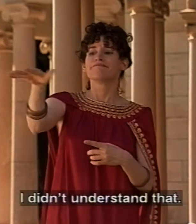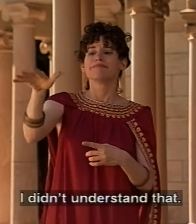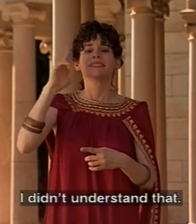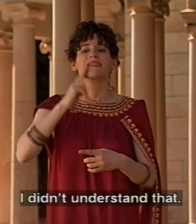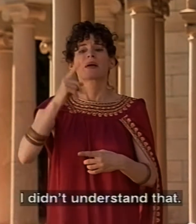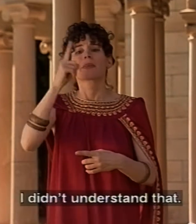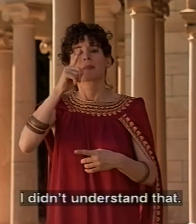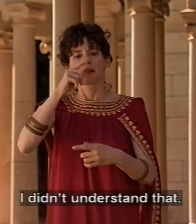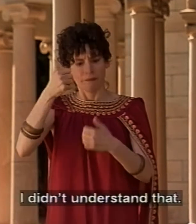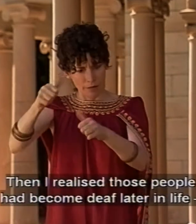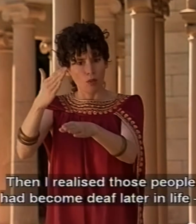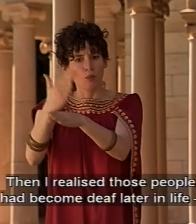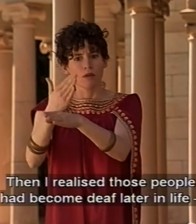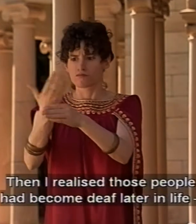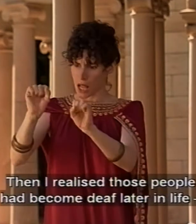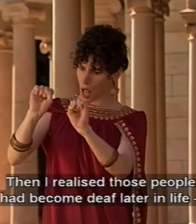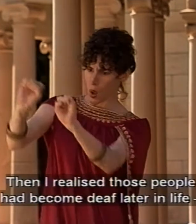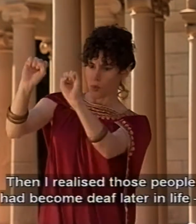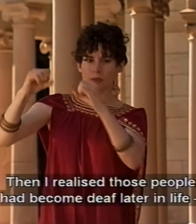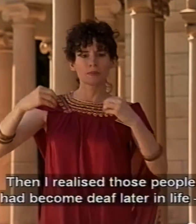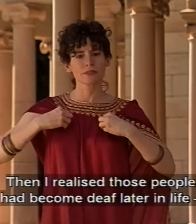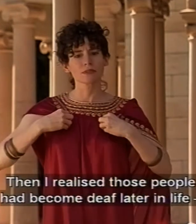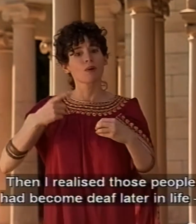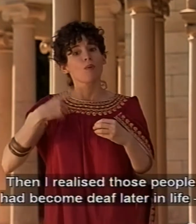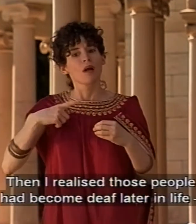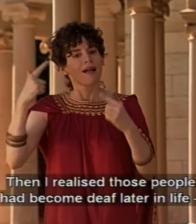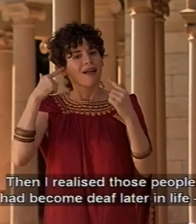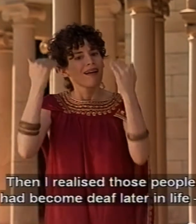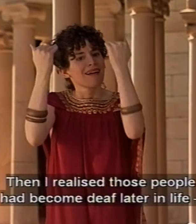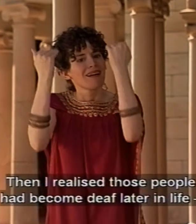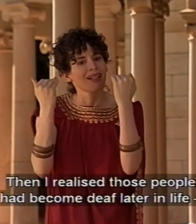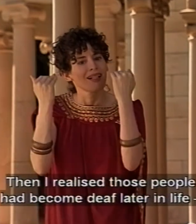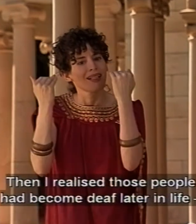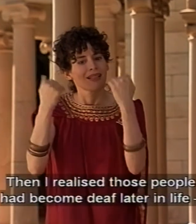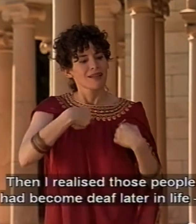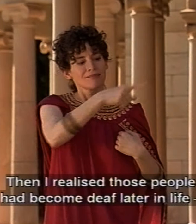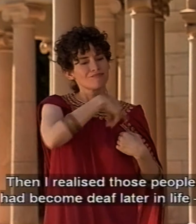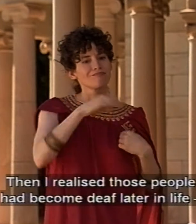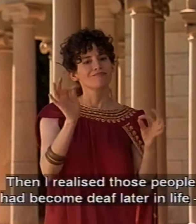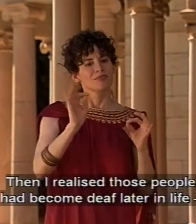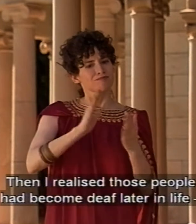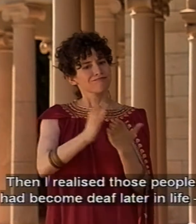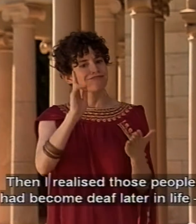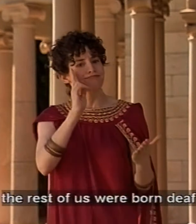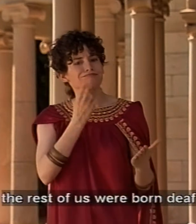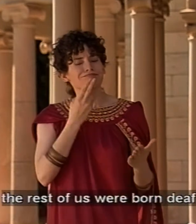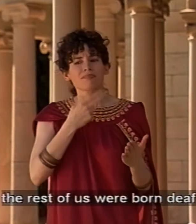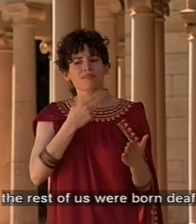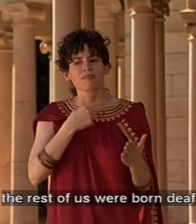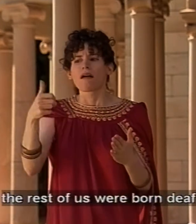that. Then I realized that those deaf people who had their own businesses had become deaf later in their lives, and the rest of us were